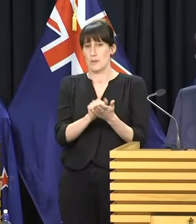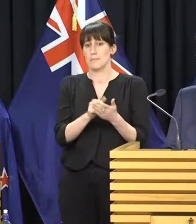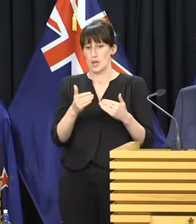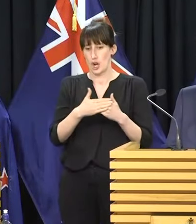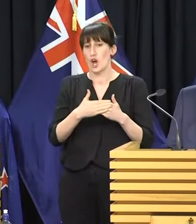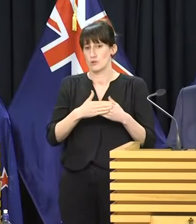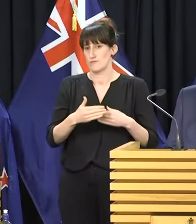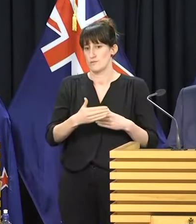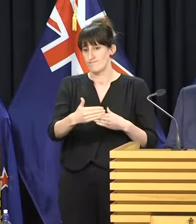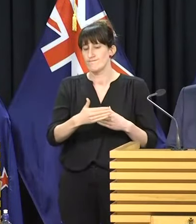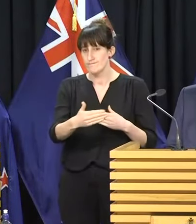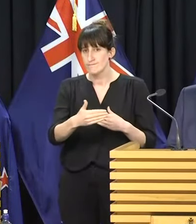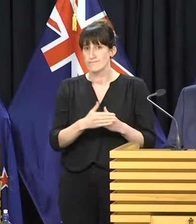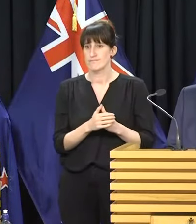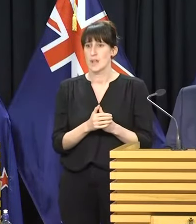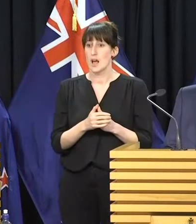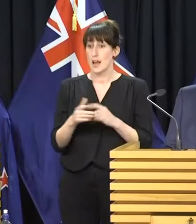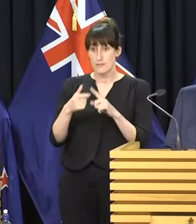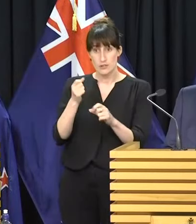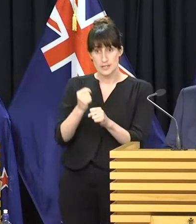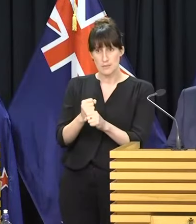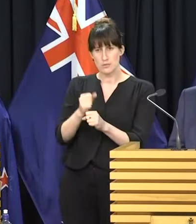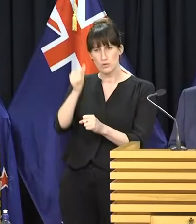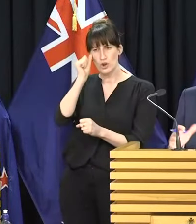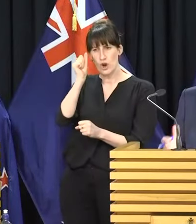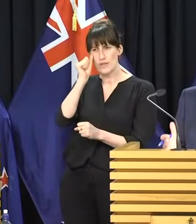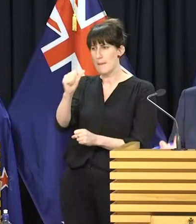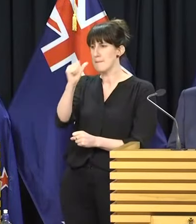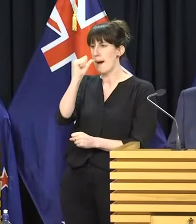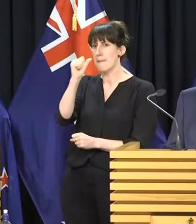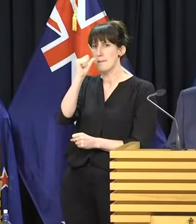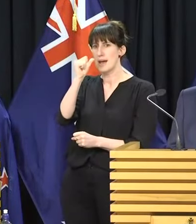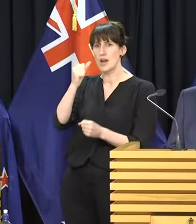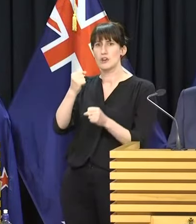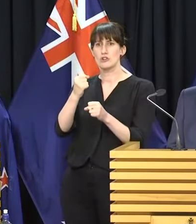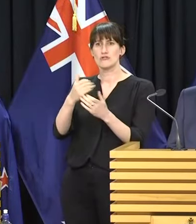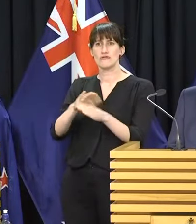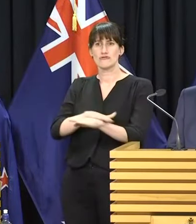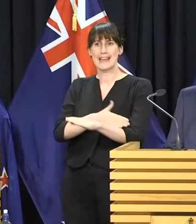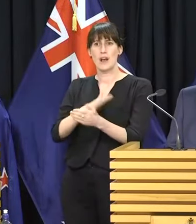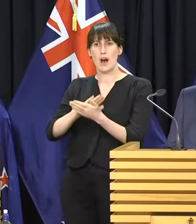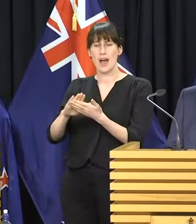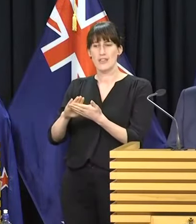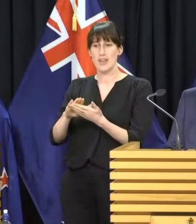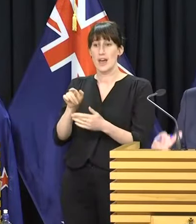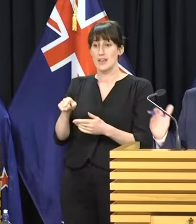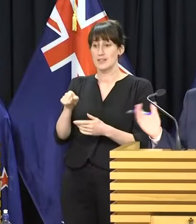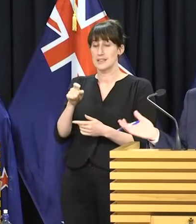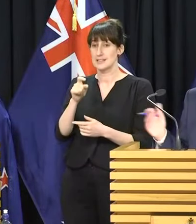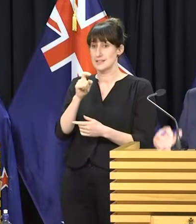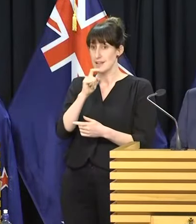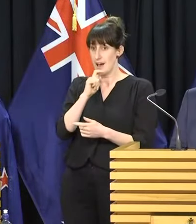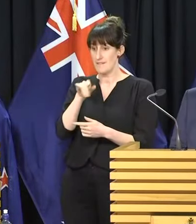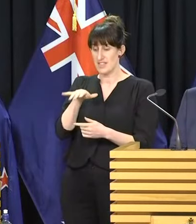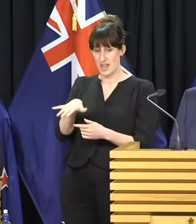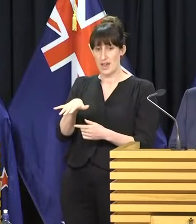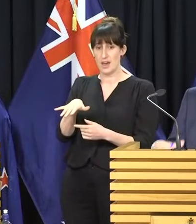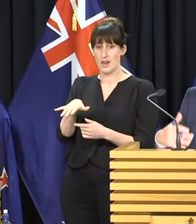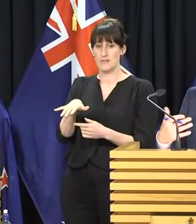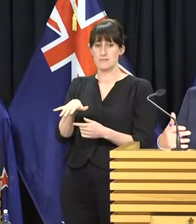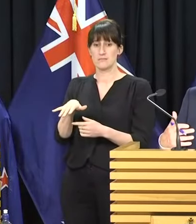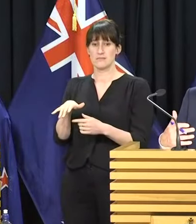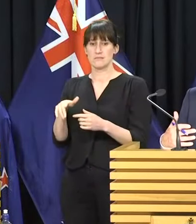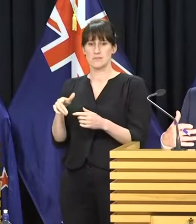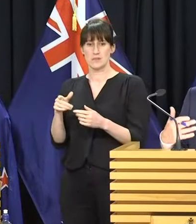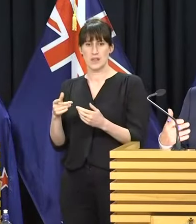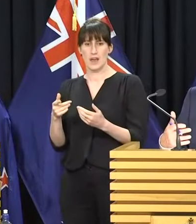example, the pub in Greenhithe closed because they couldn't staff it because staff were considered close contacts. And the government has schemes in place